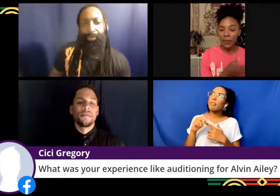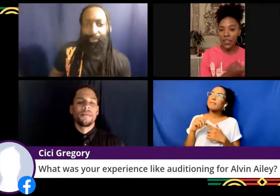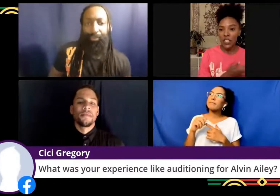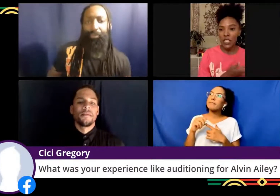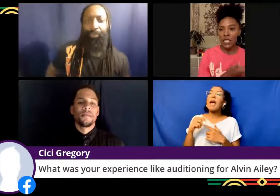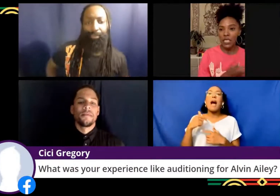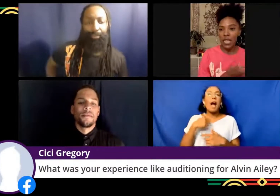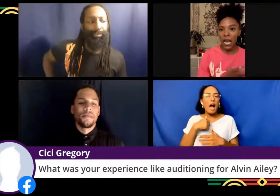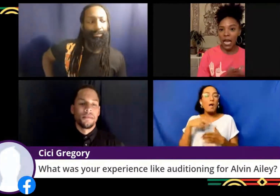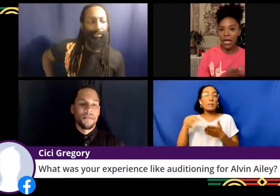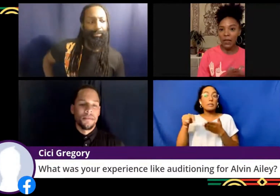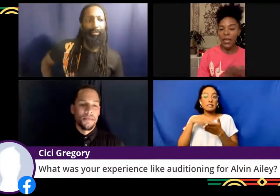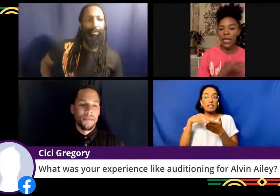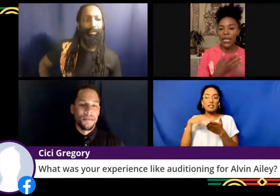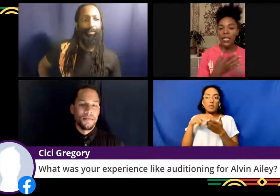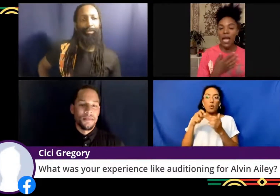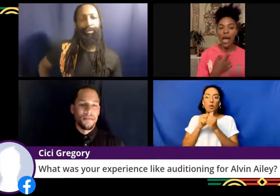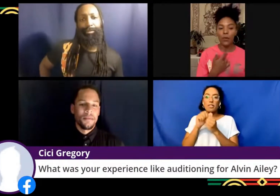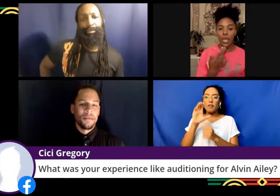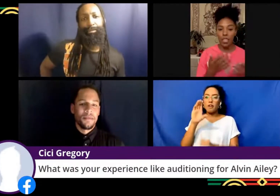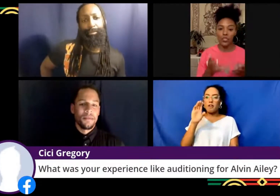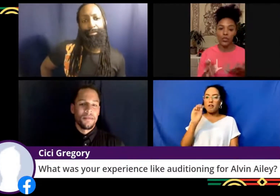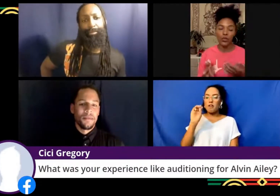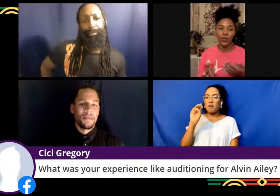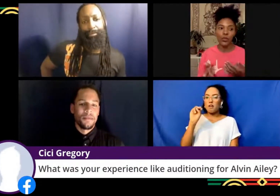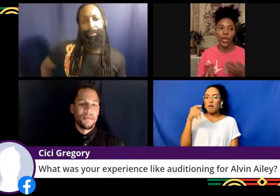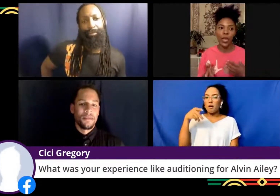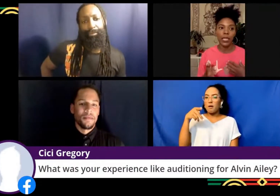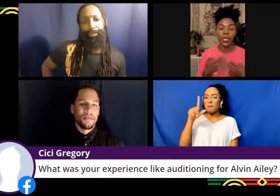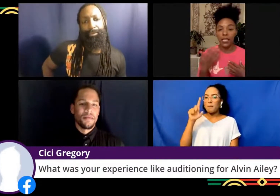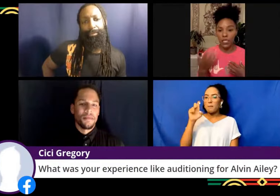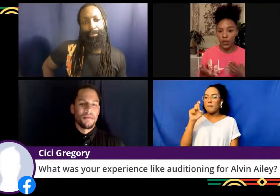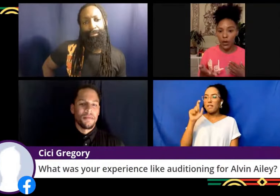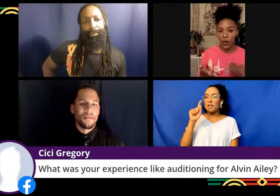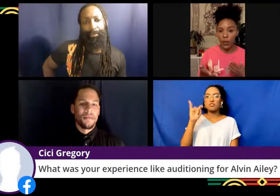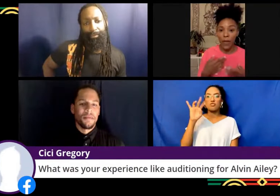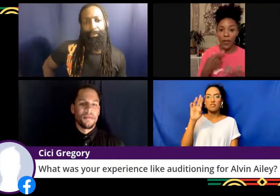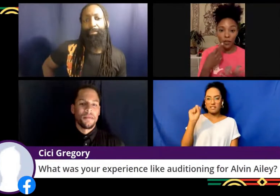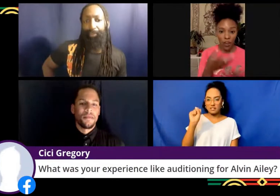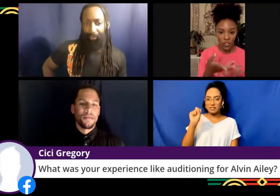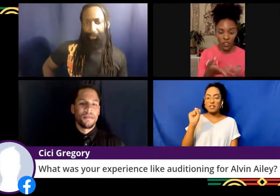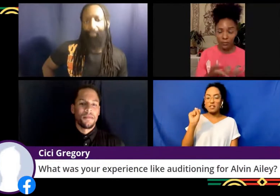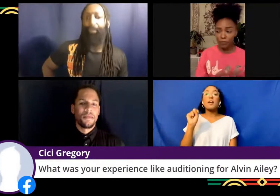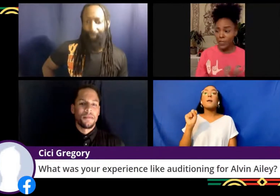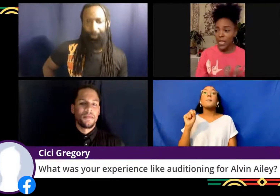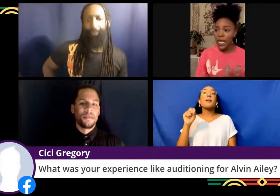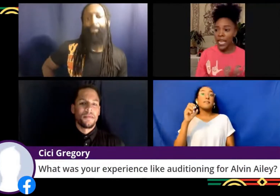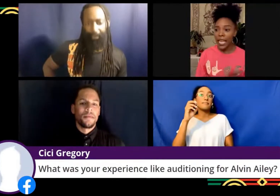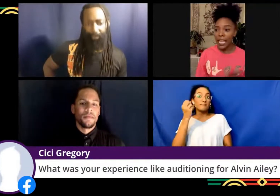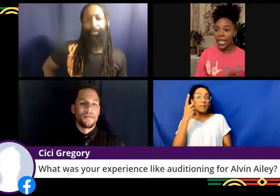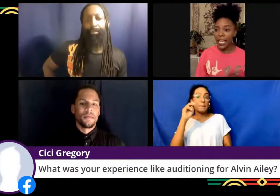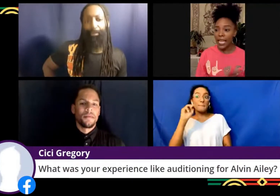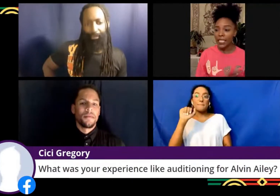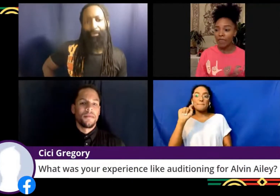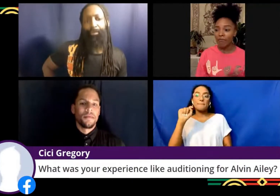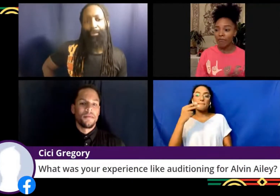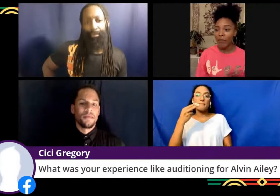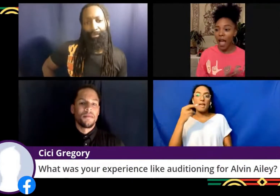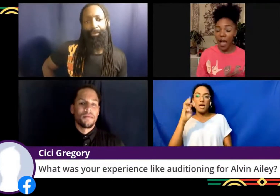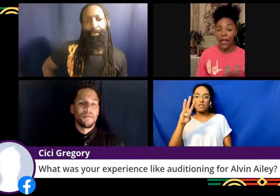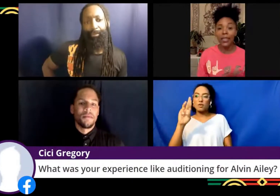dancing at Complexions at the time, and I was asked to do a dance film with Matthew Rushing,